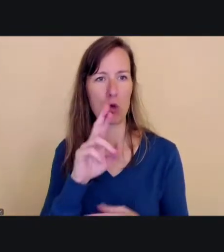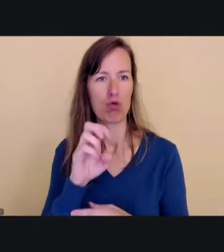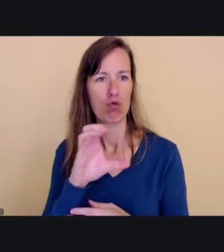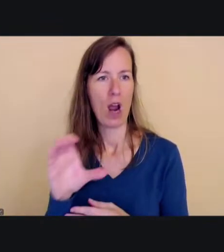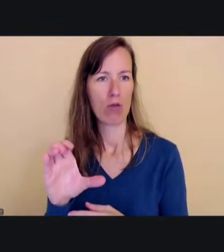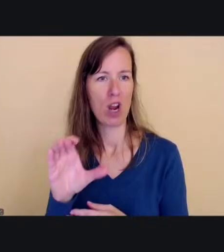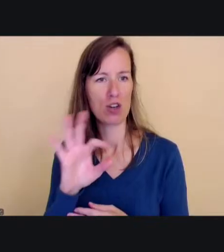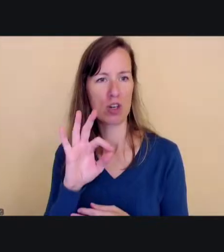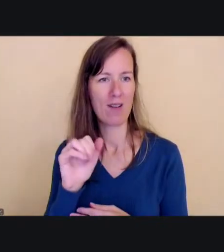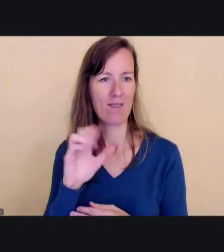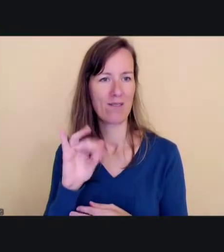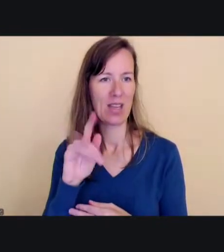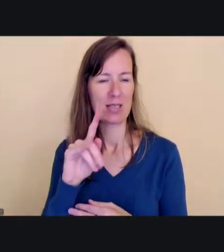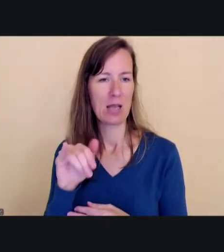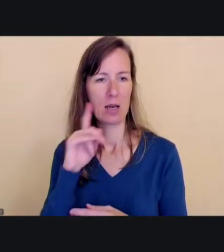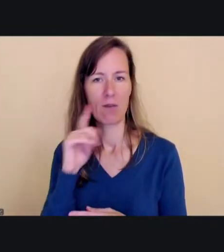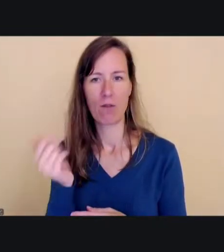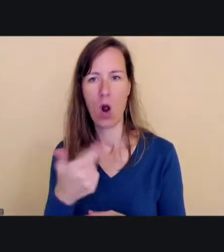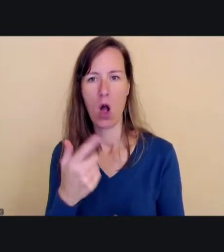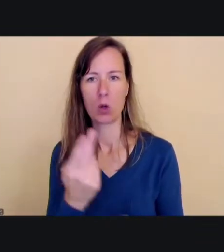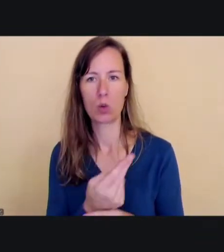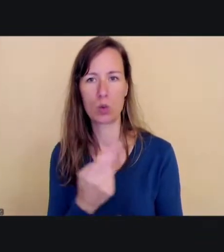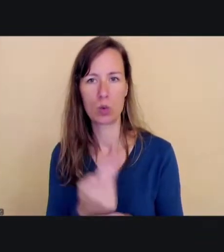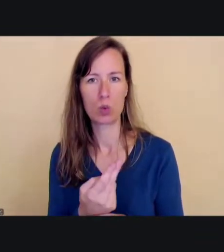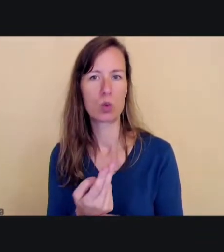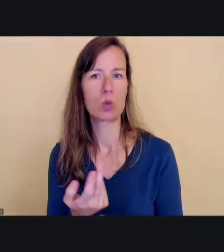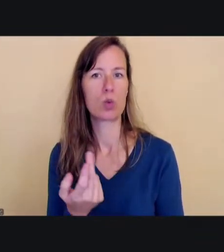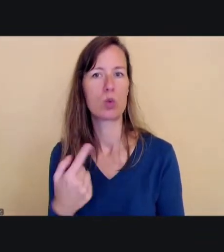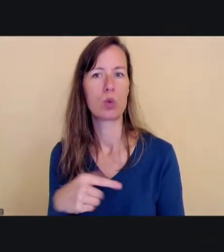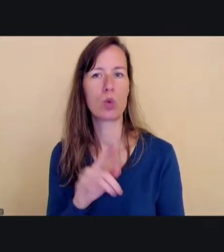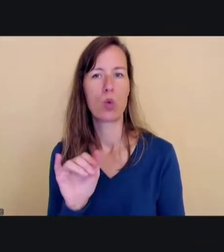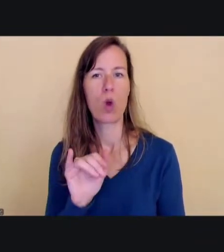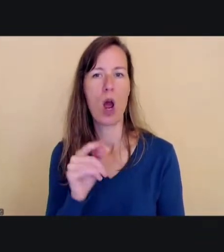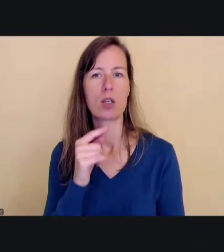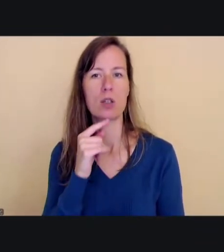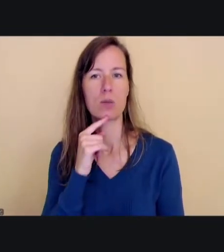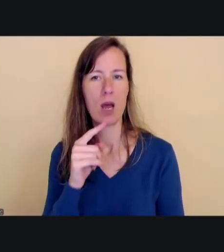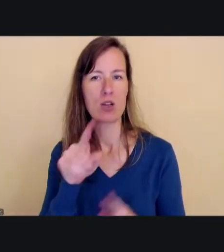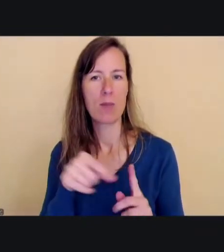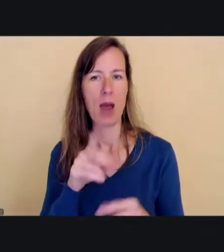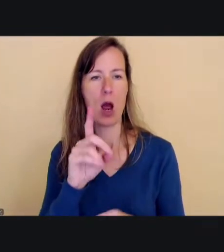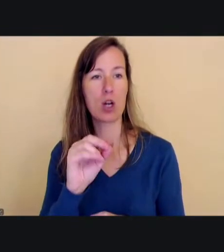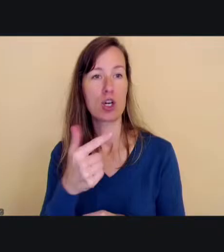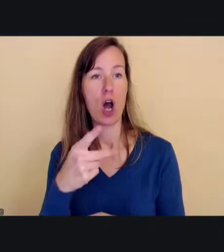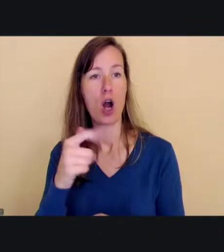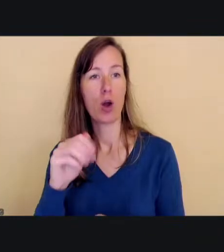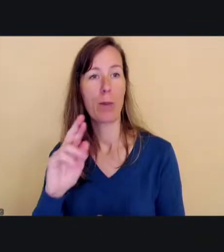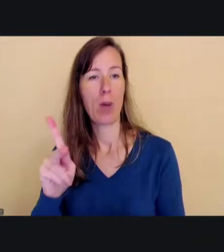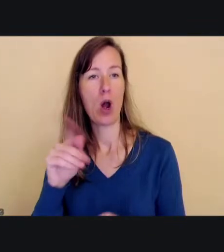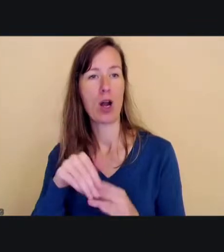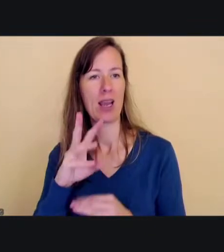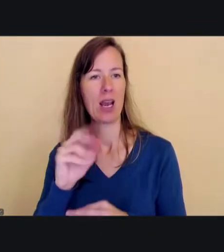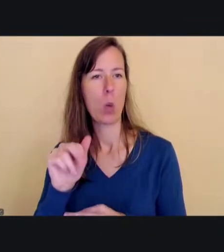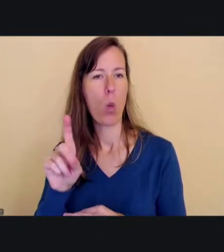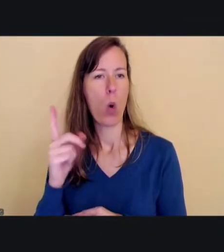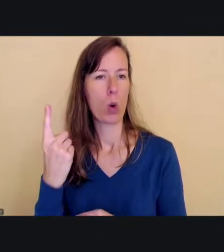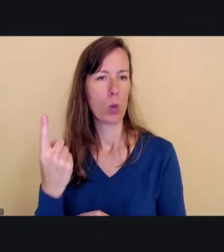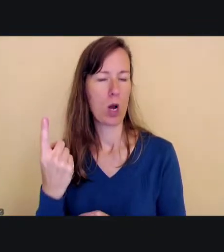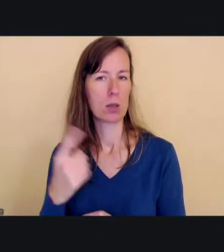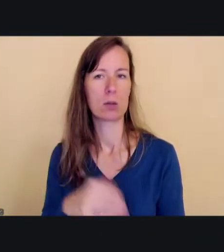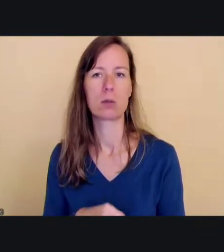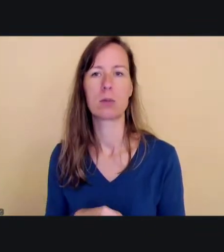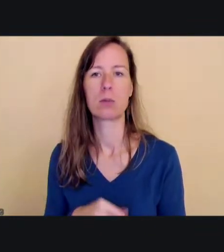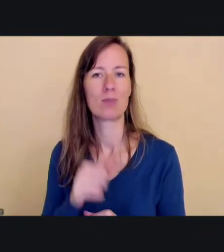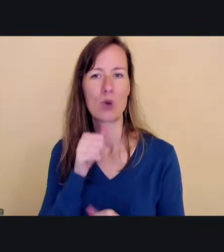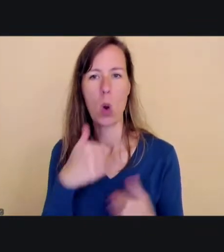facility for all to use. And we also mentioned about a dog park in Ward 1 as well. We don't have one